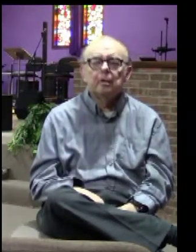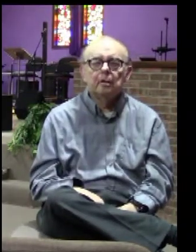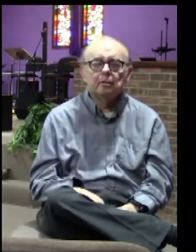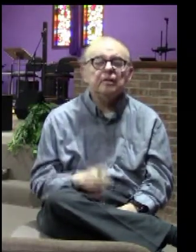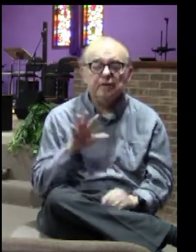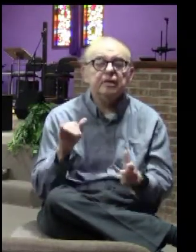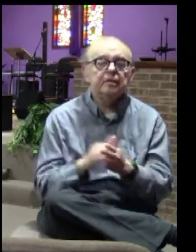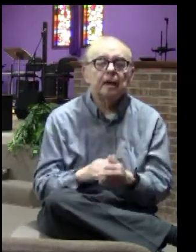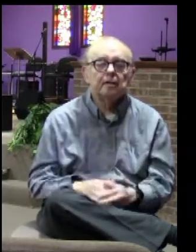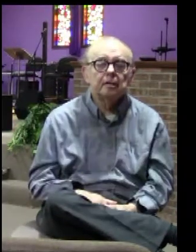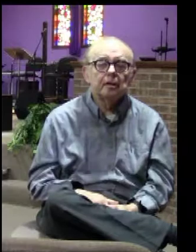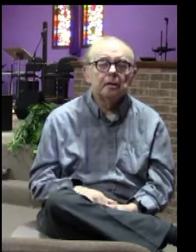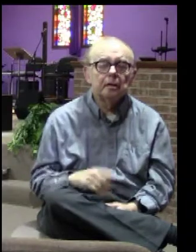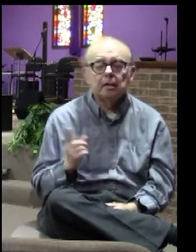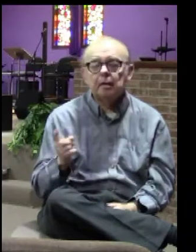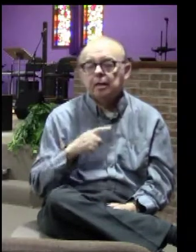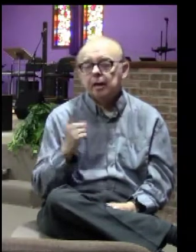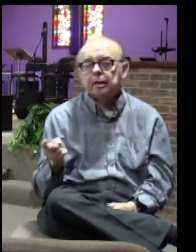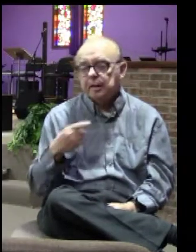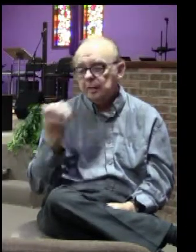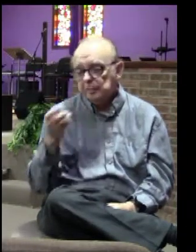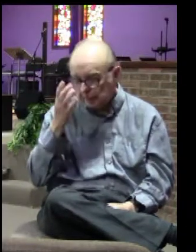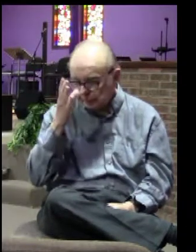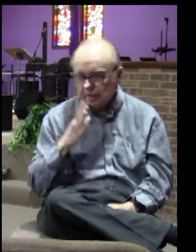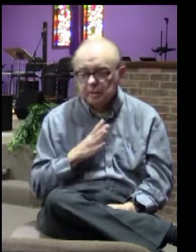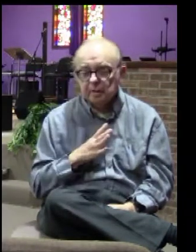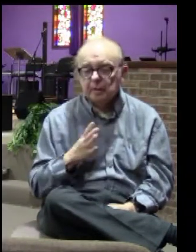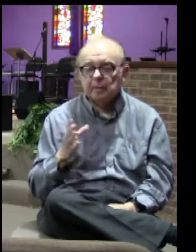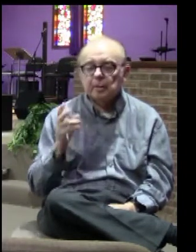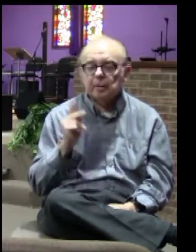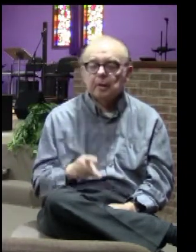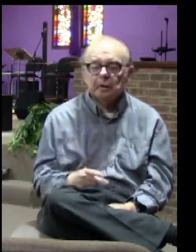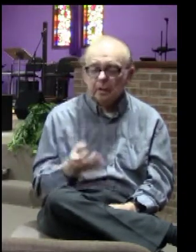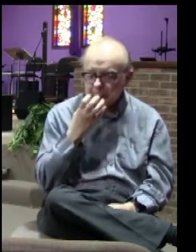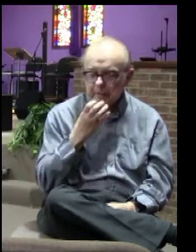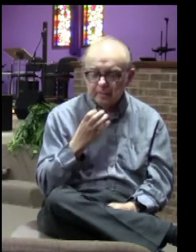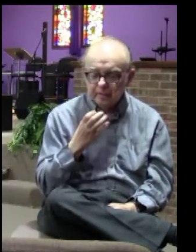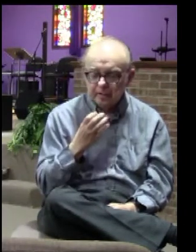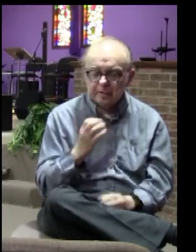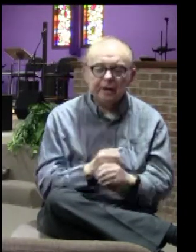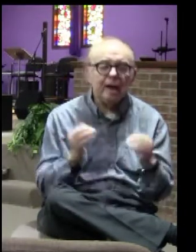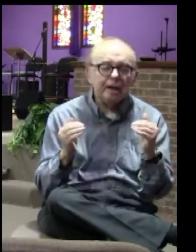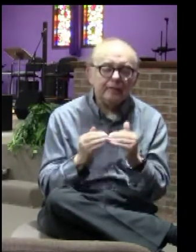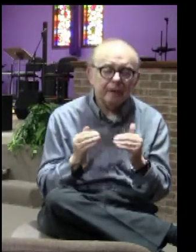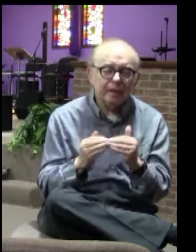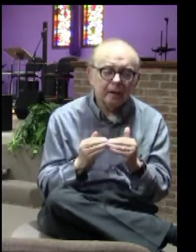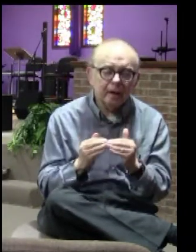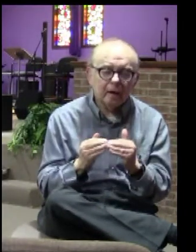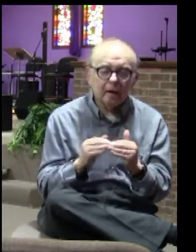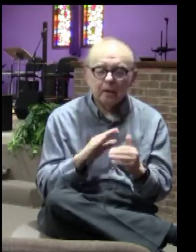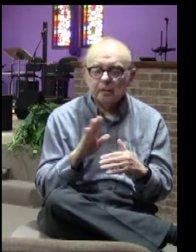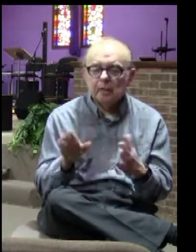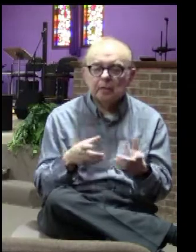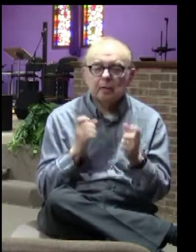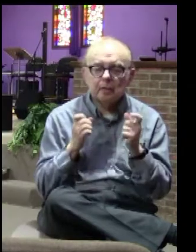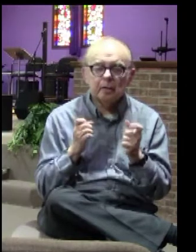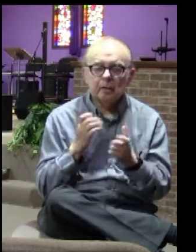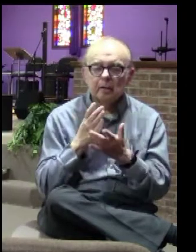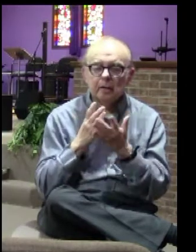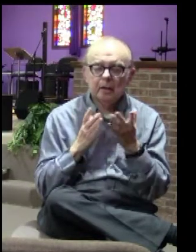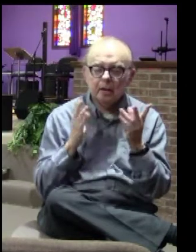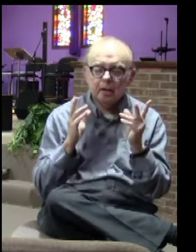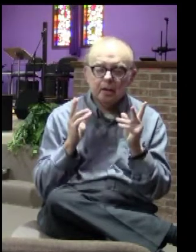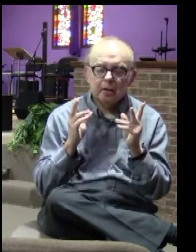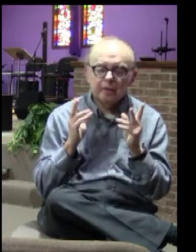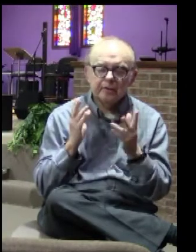You did. And then they got mad, and you got even with them. And now all of a sudden something in your